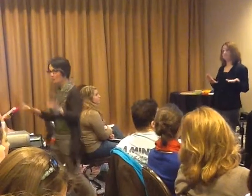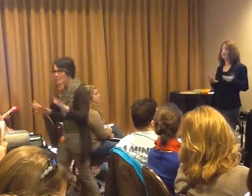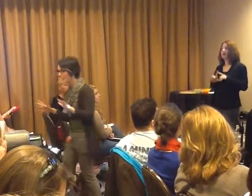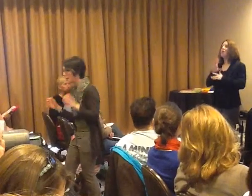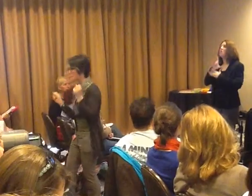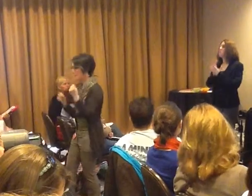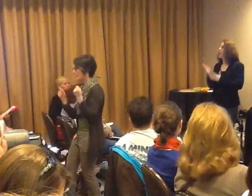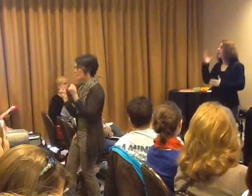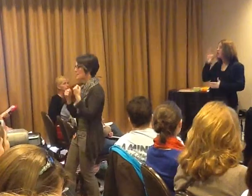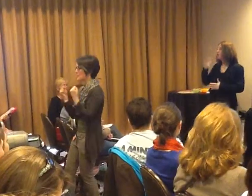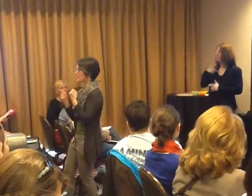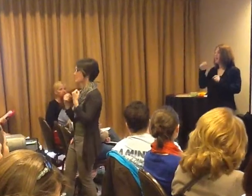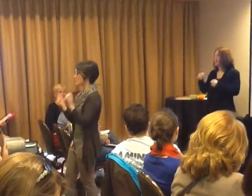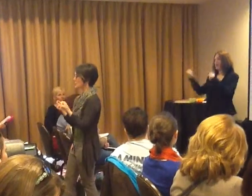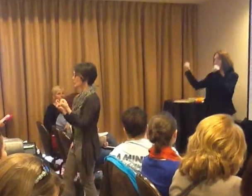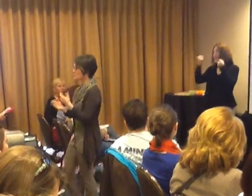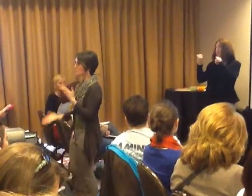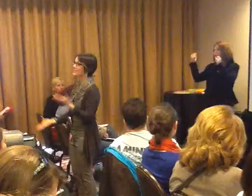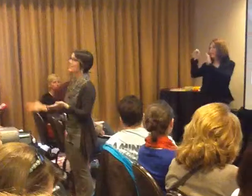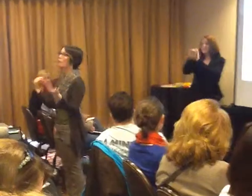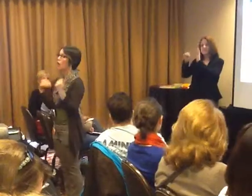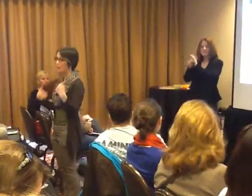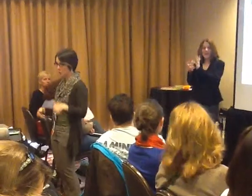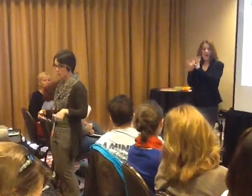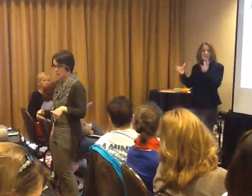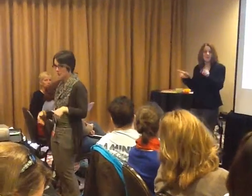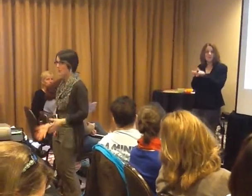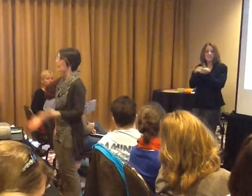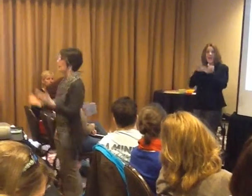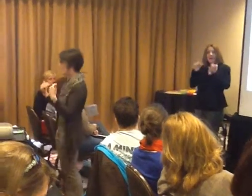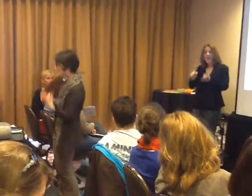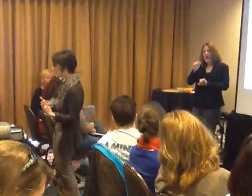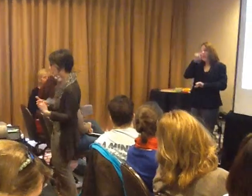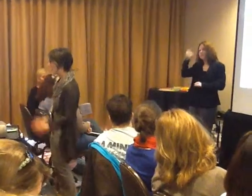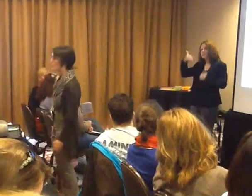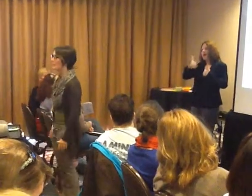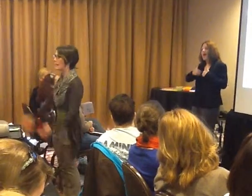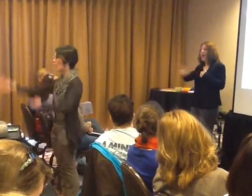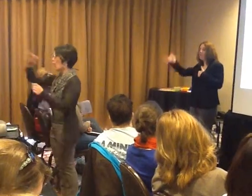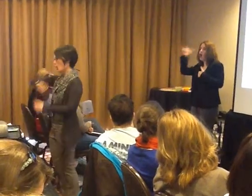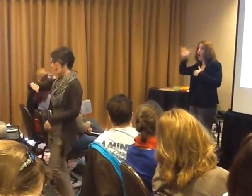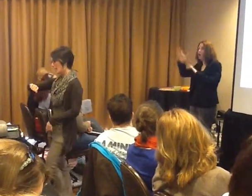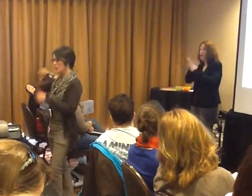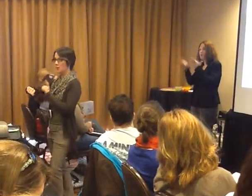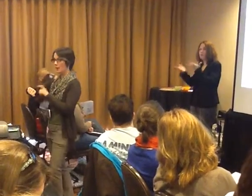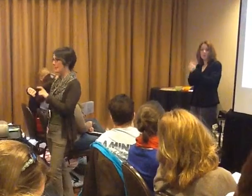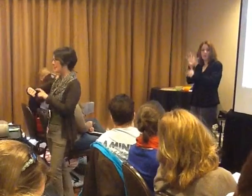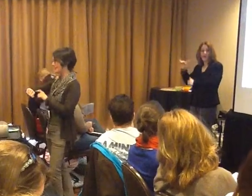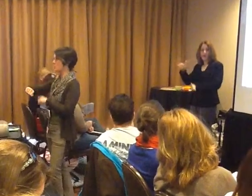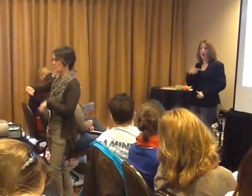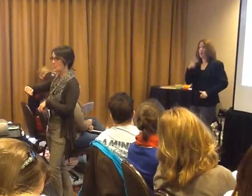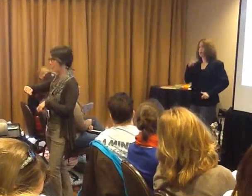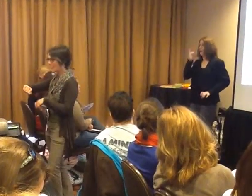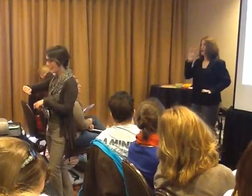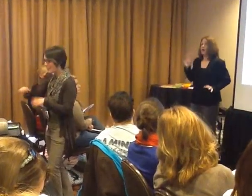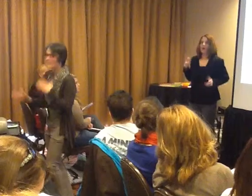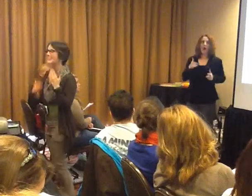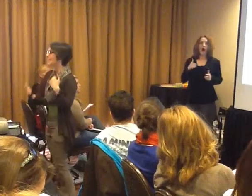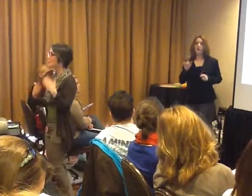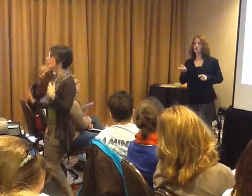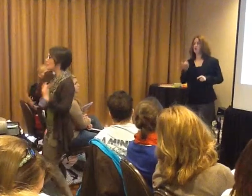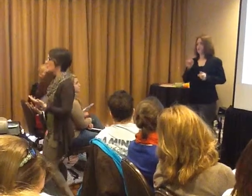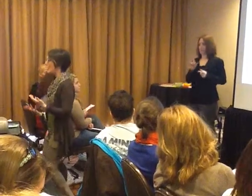Part of the reason that I can drive around the state as much as I do is because I have audiobooks. Without audiobooks, I would be like, oh my gosh, do you know how many things I should be doing right